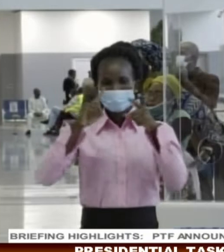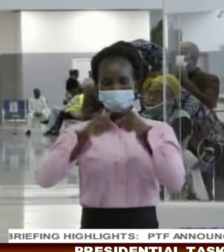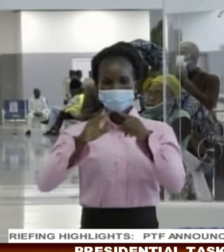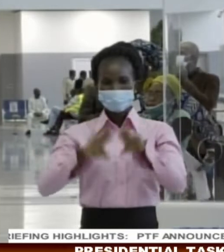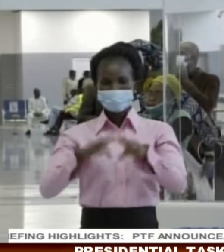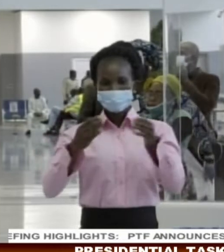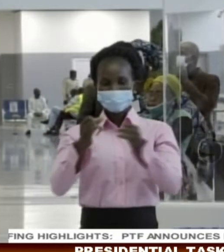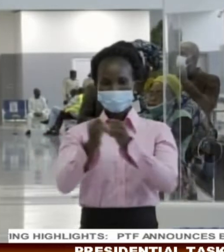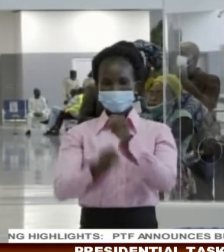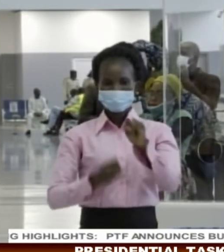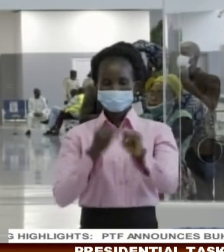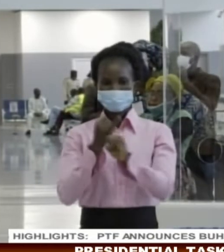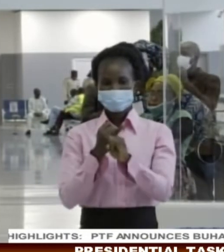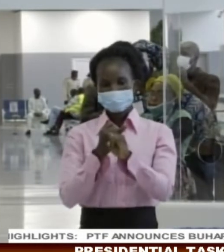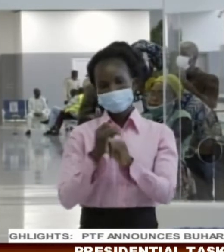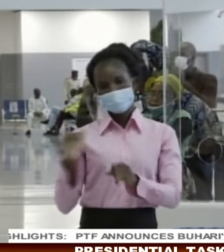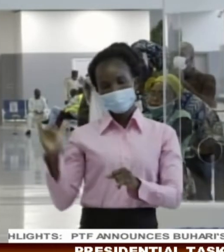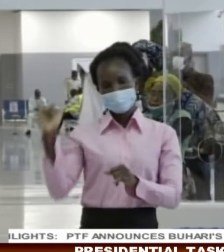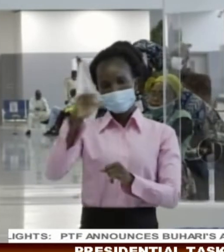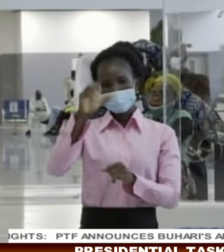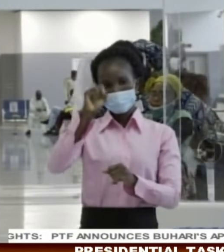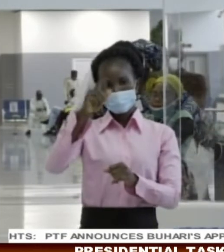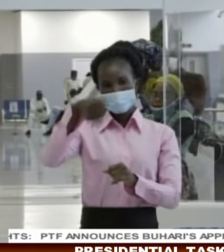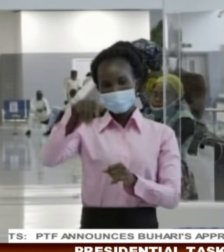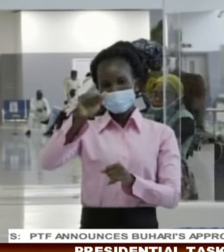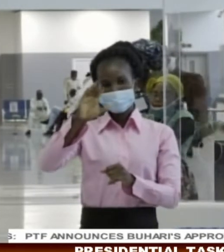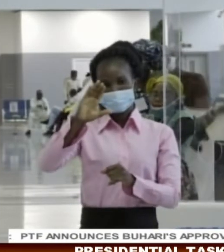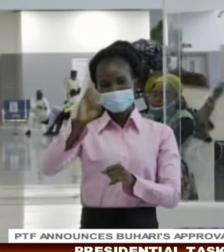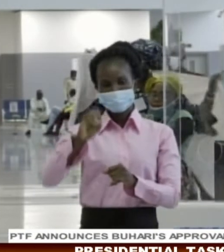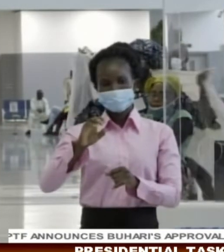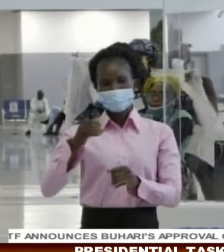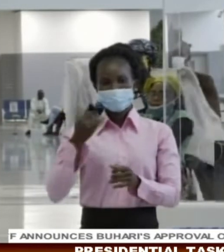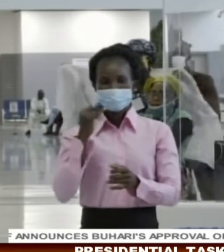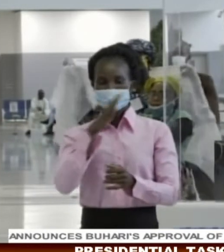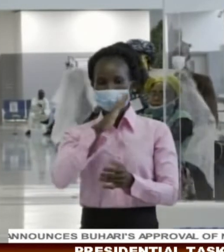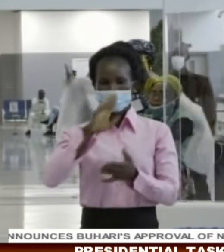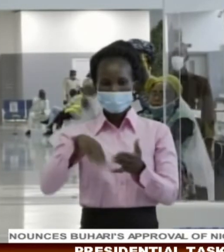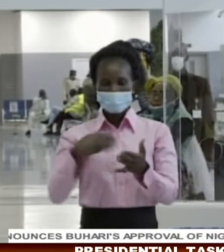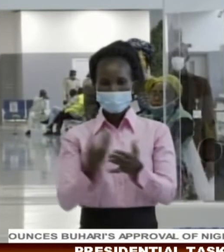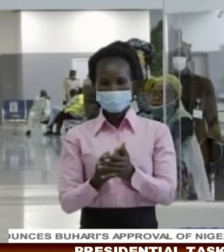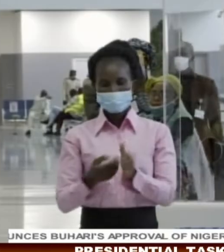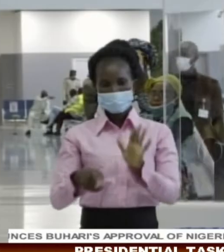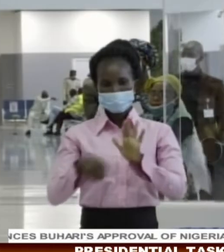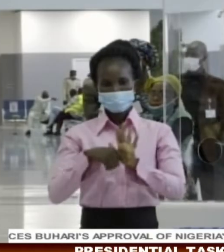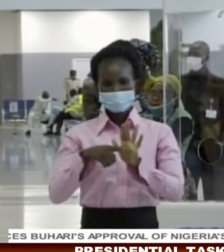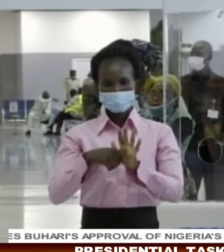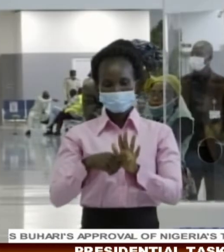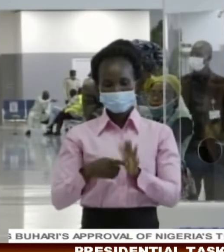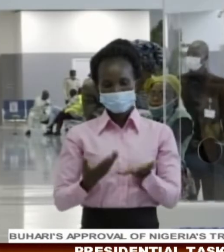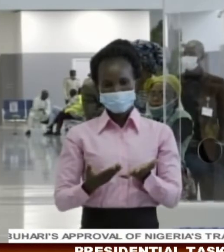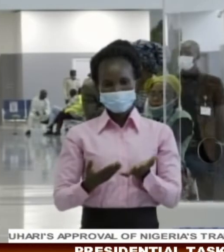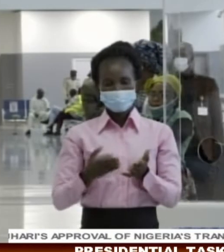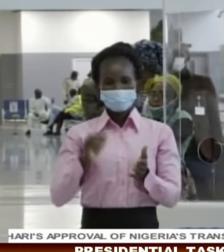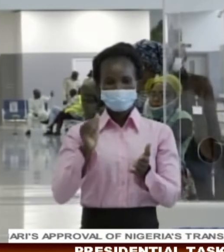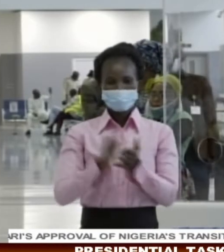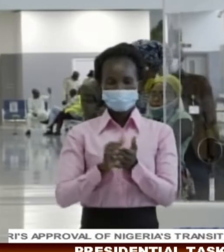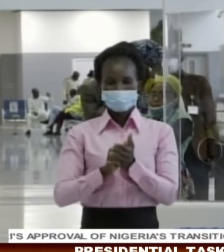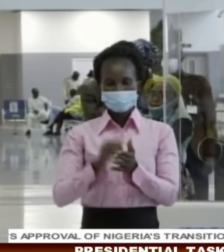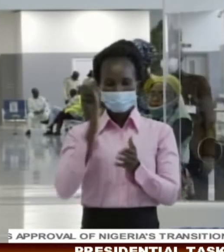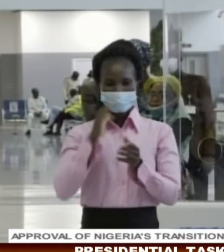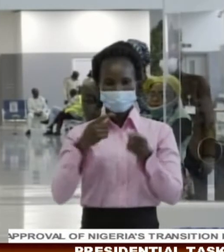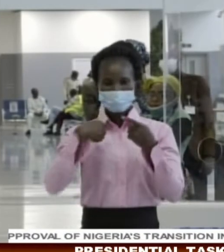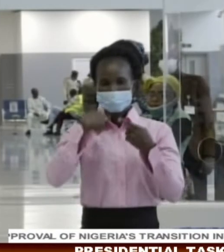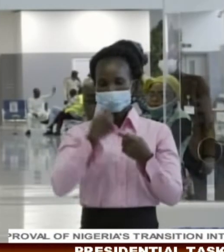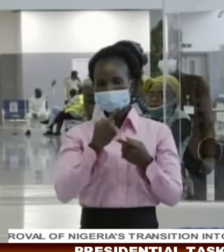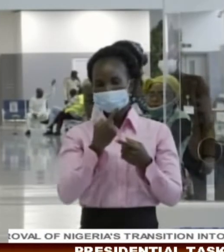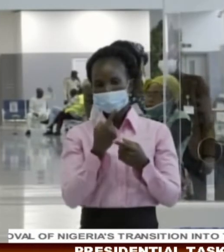international airspace? And is there an arrival positivity rate threshold that will determine